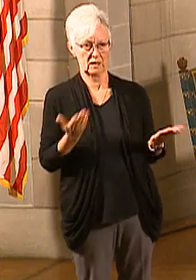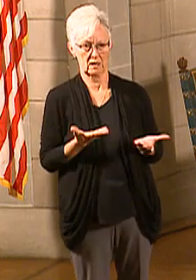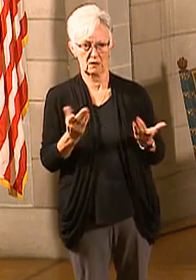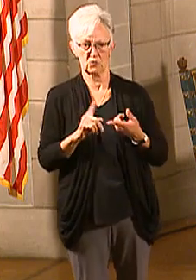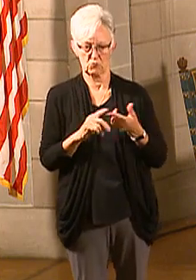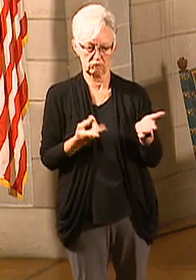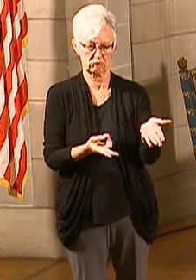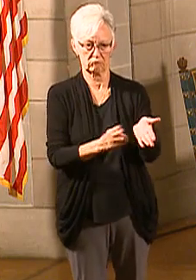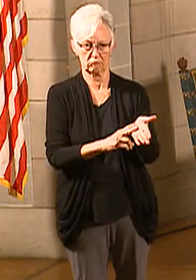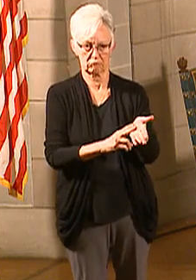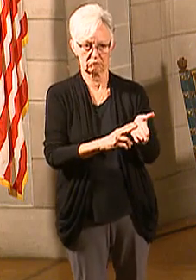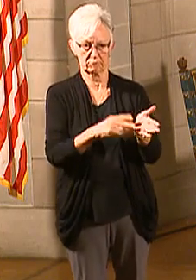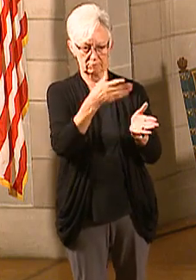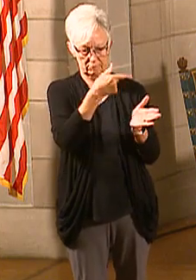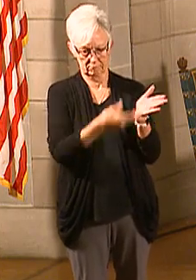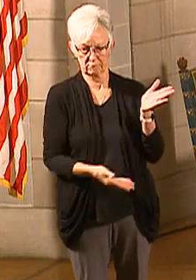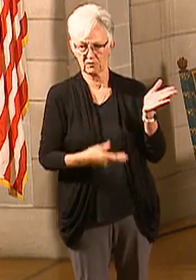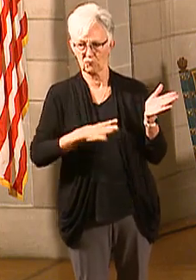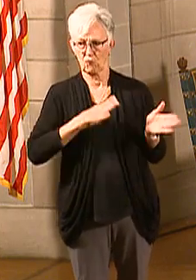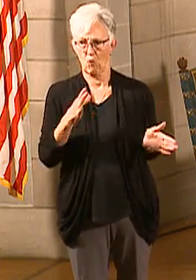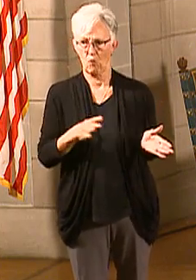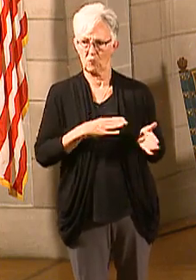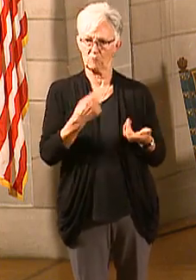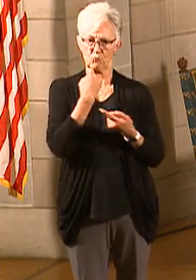this proclamation